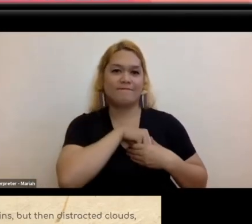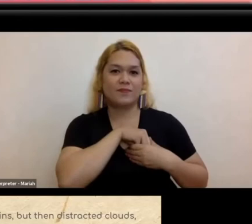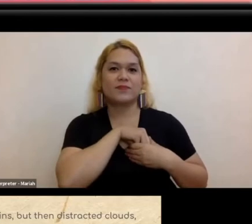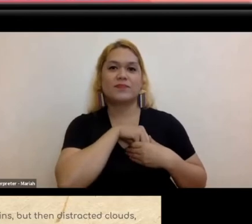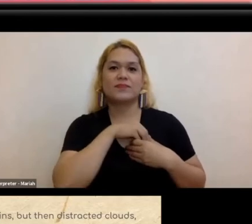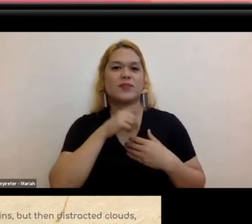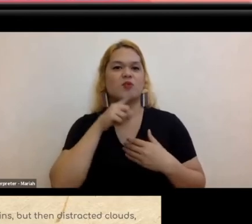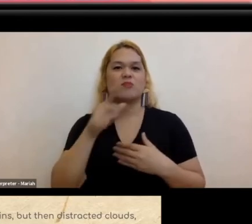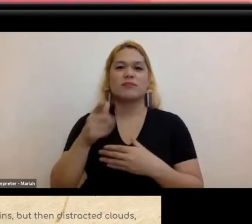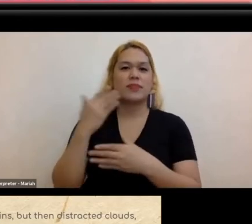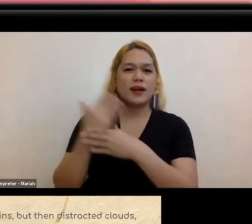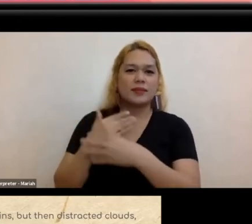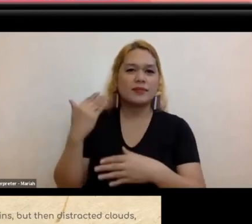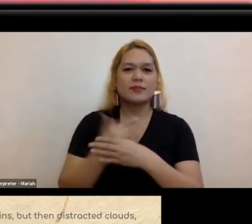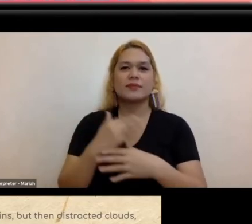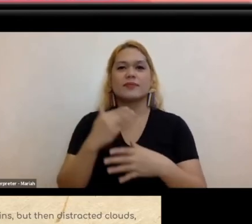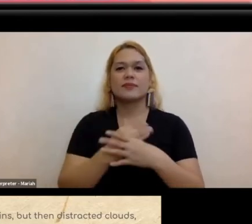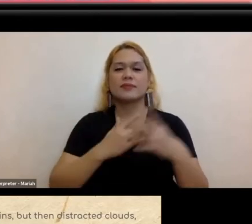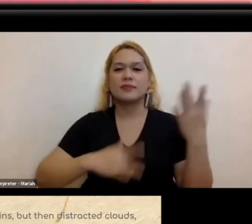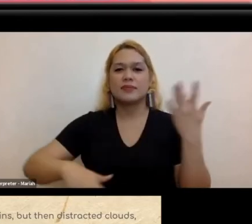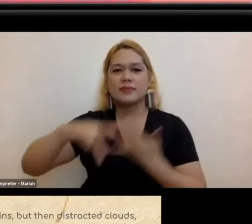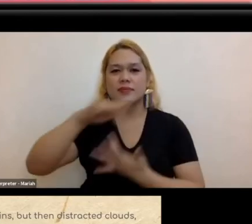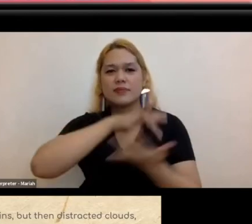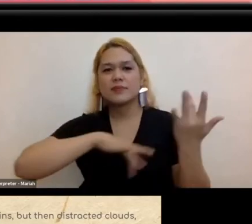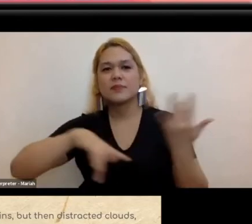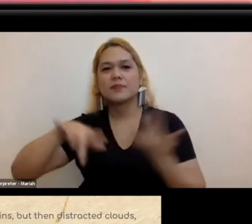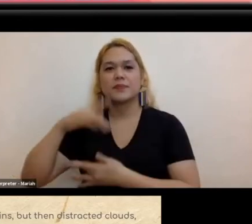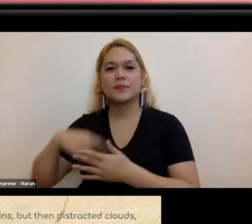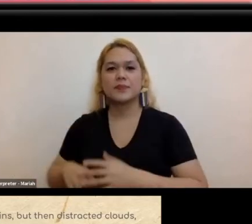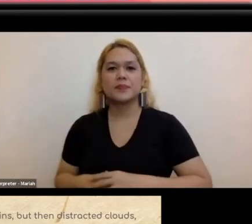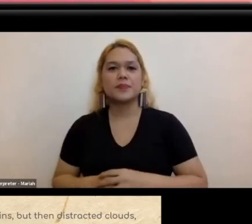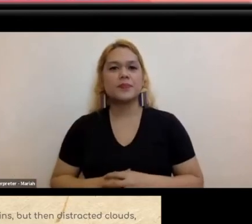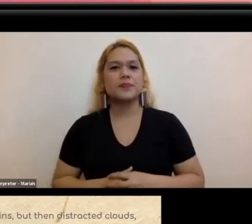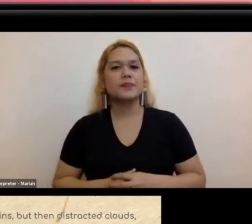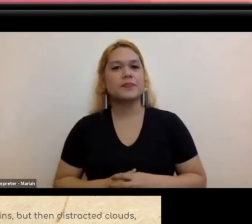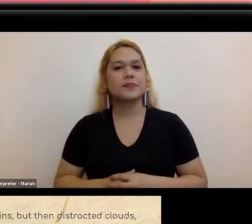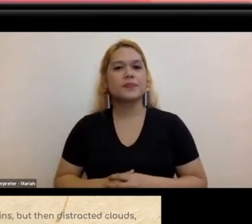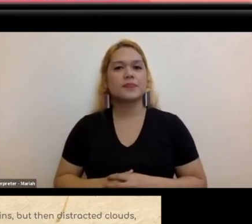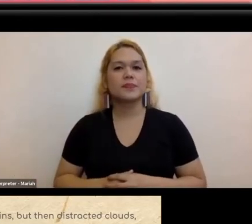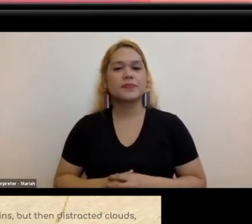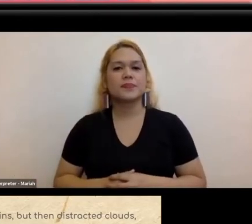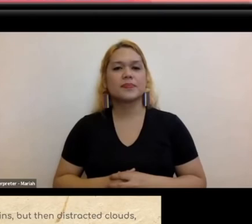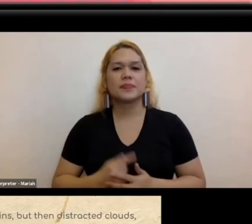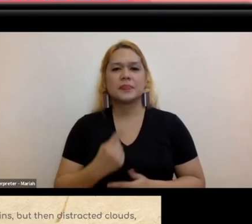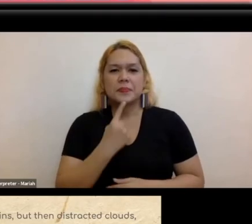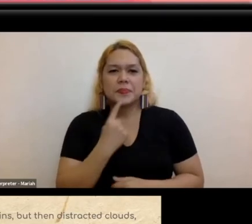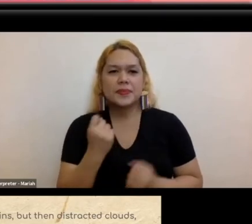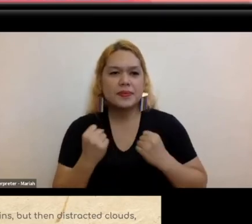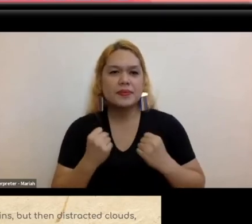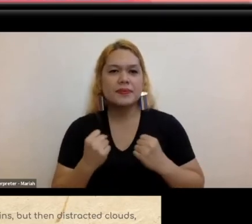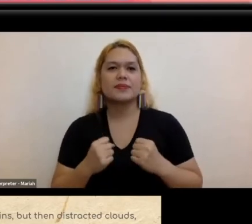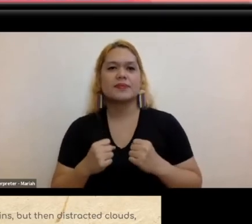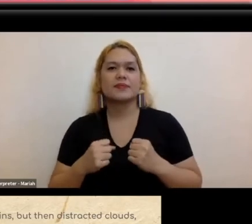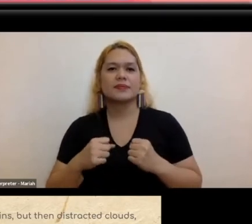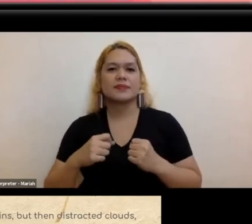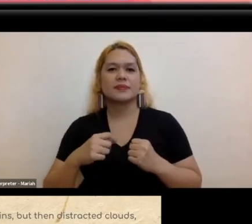clouds, unpregnant disappointment. How God's gentle reprimands have death